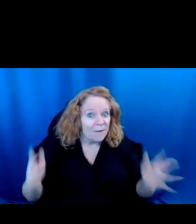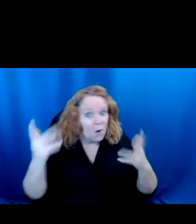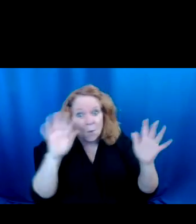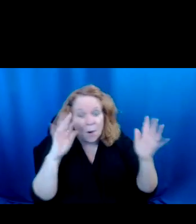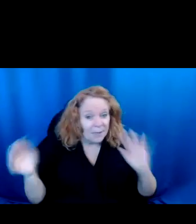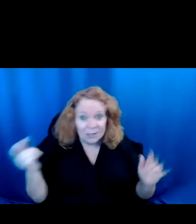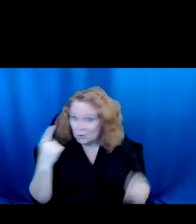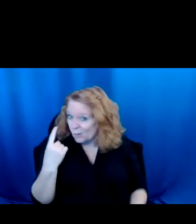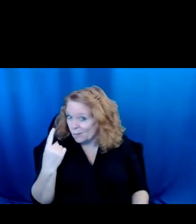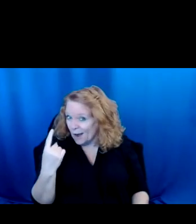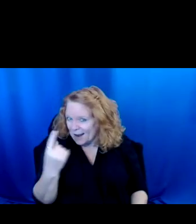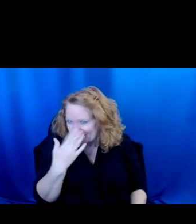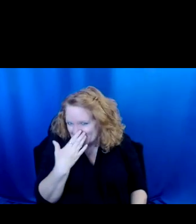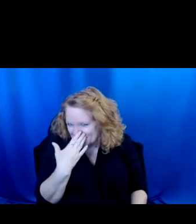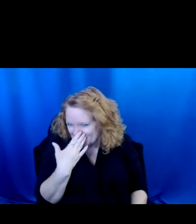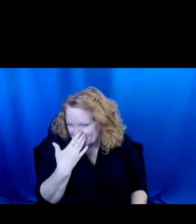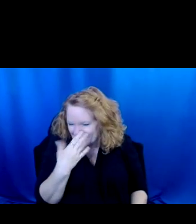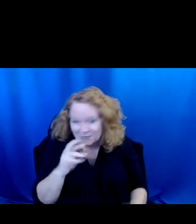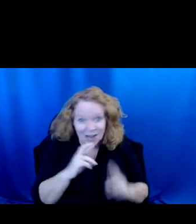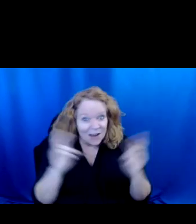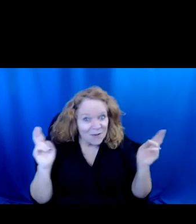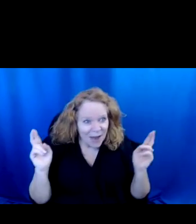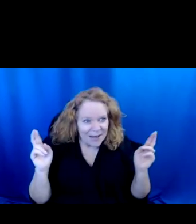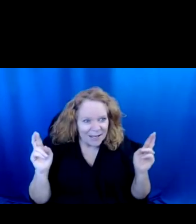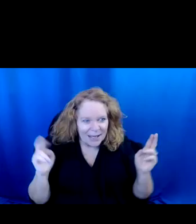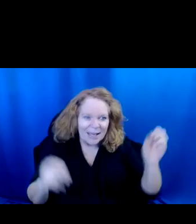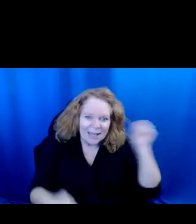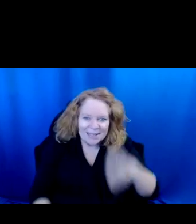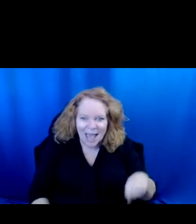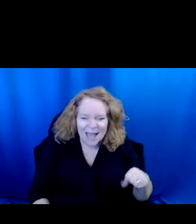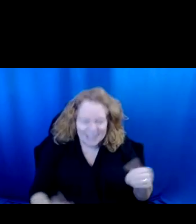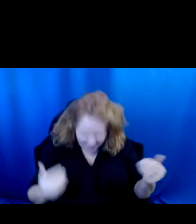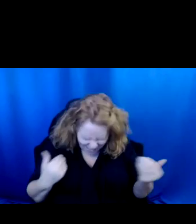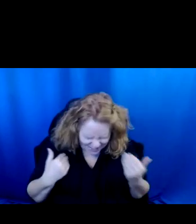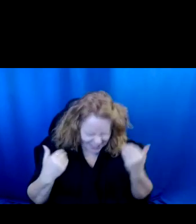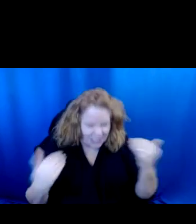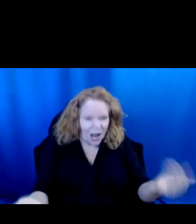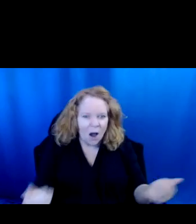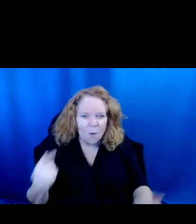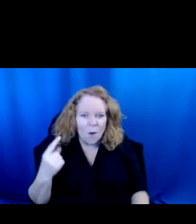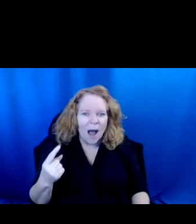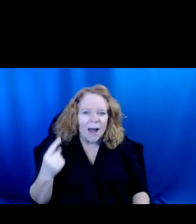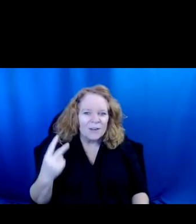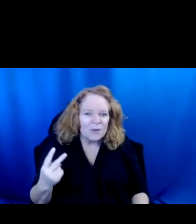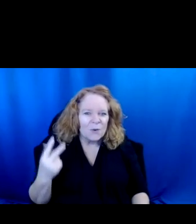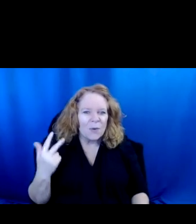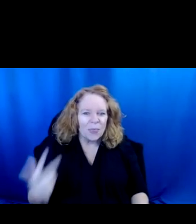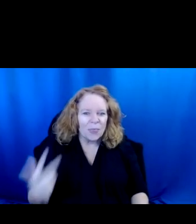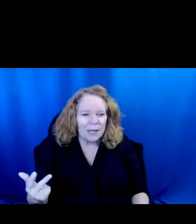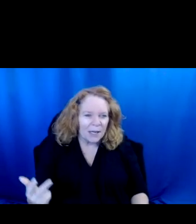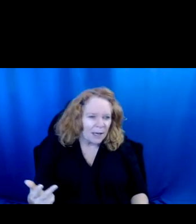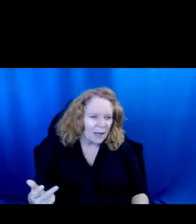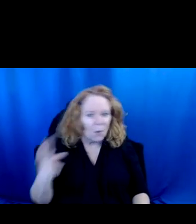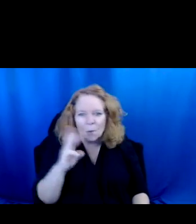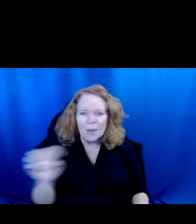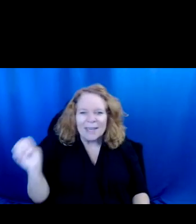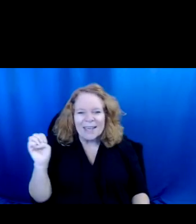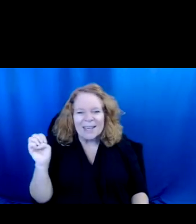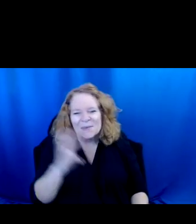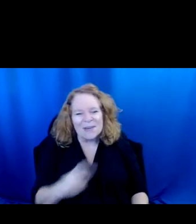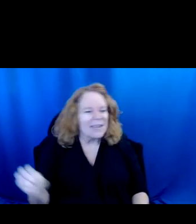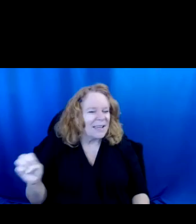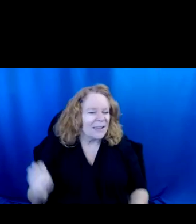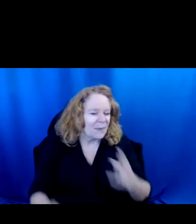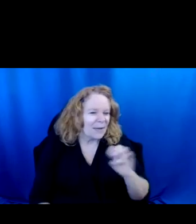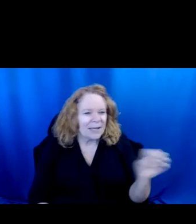a one. Are you ready? Yes, let's go. One, two, three. Wee,